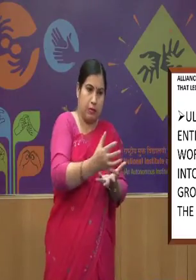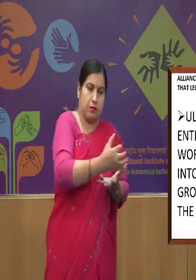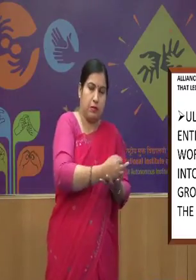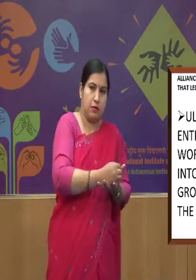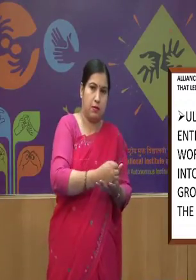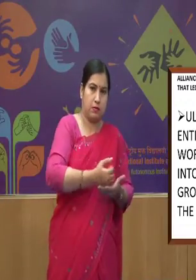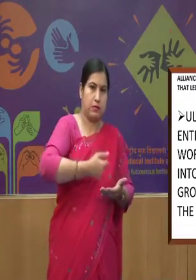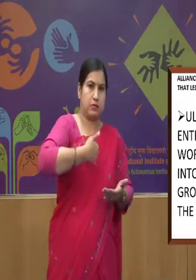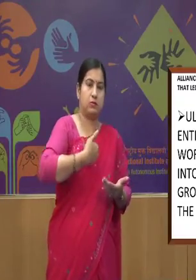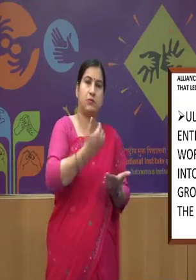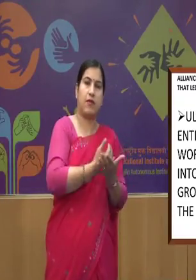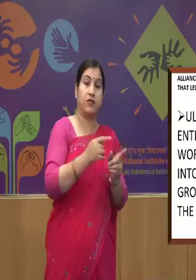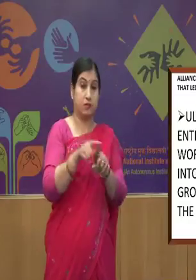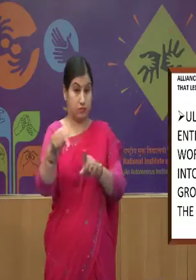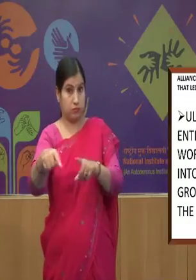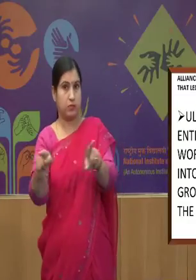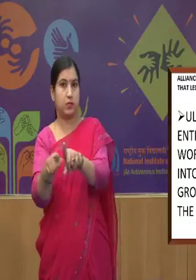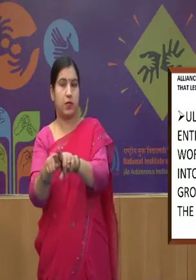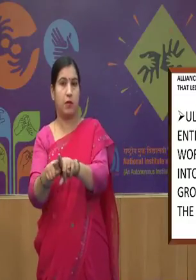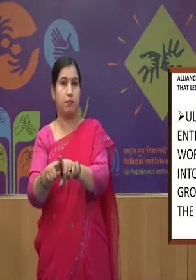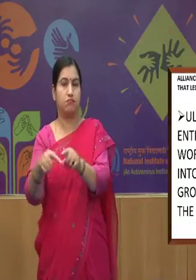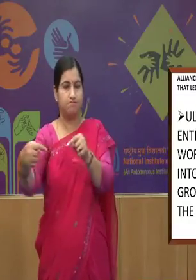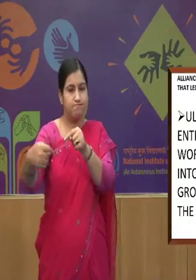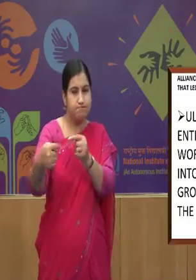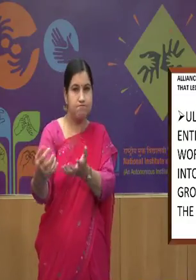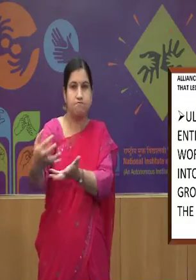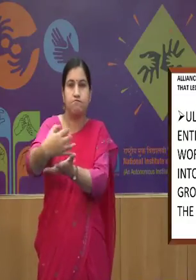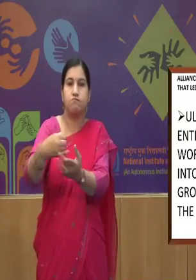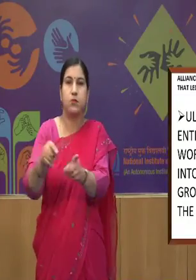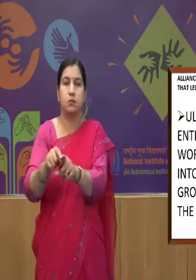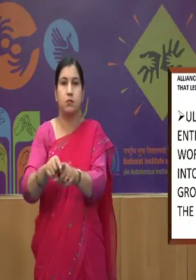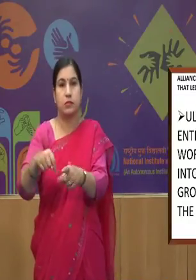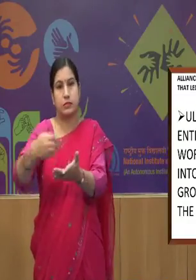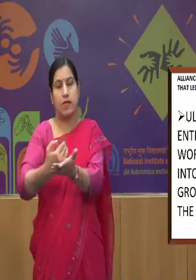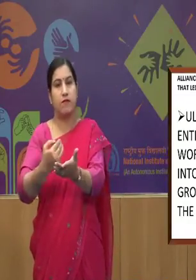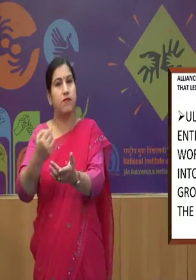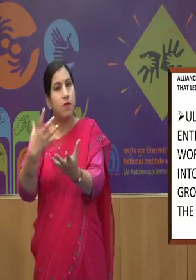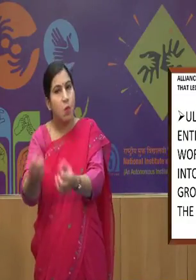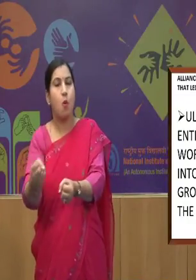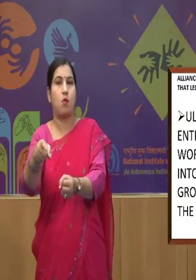and there spread danger of war in the world.